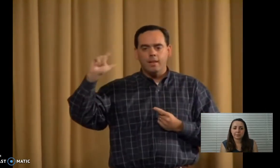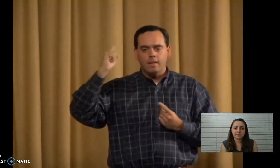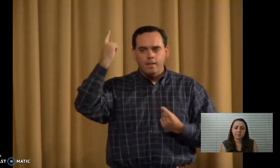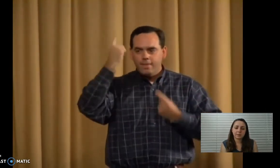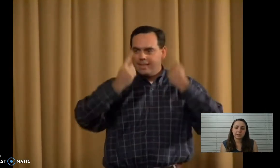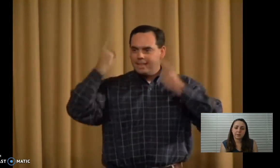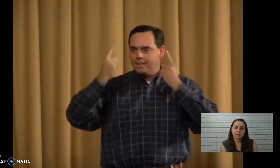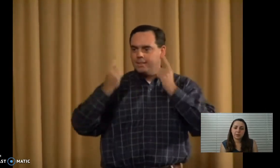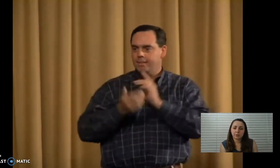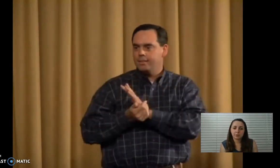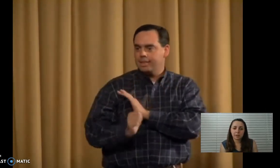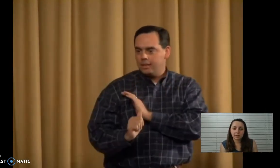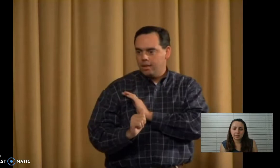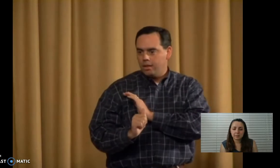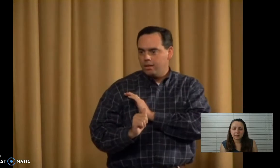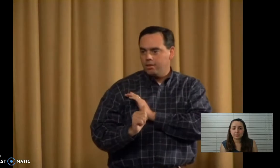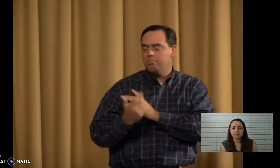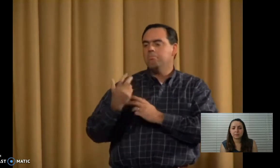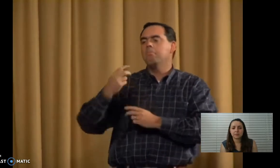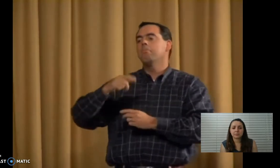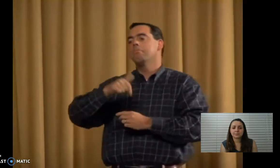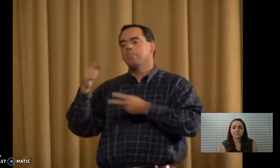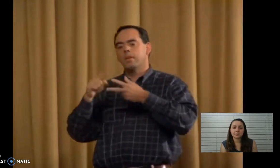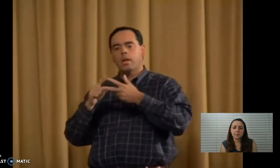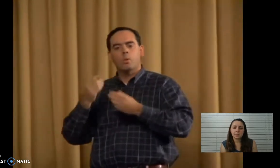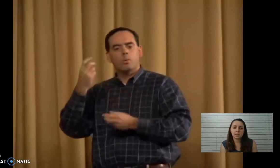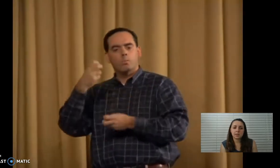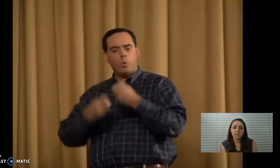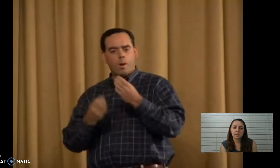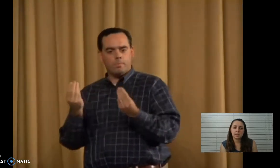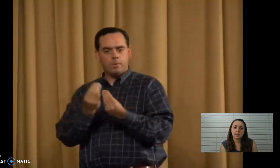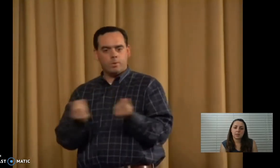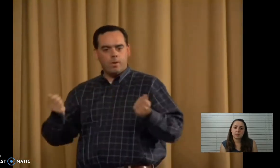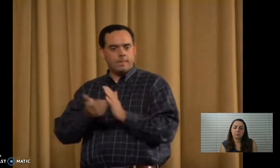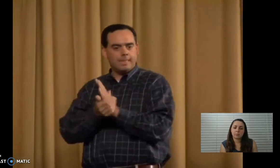have critical thinking skills,